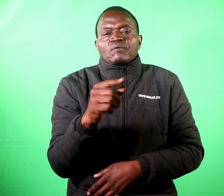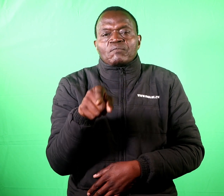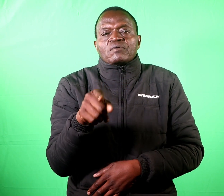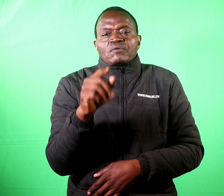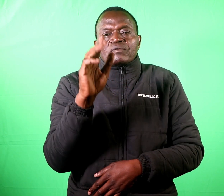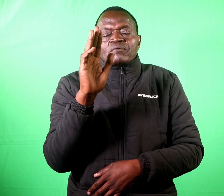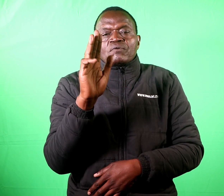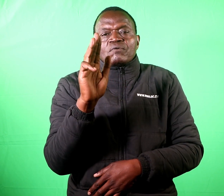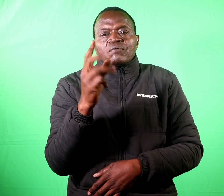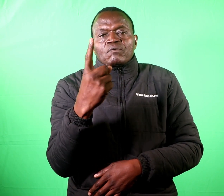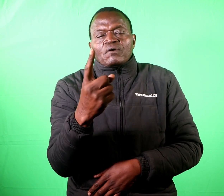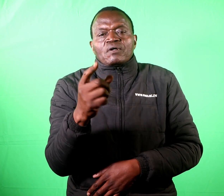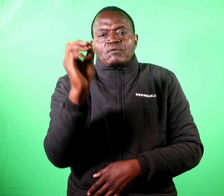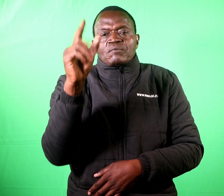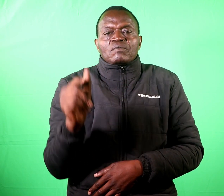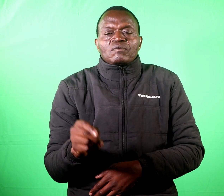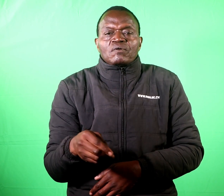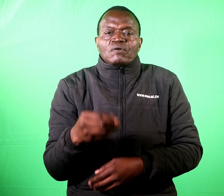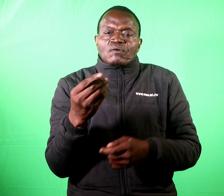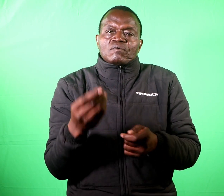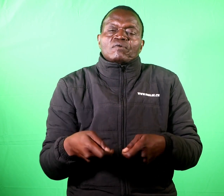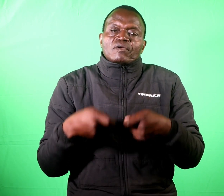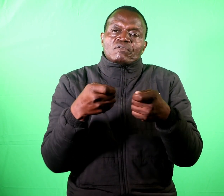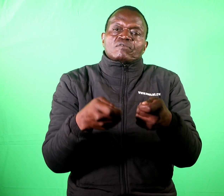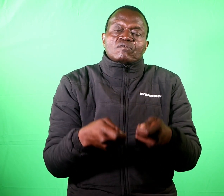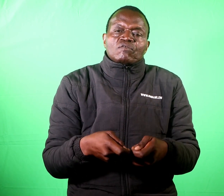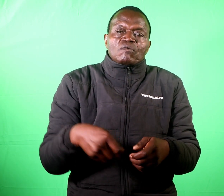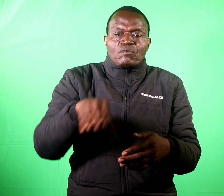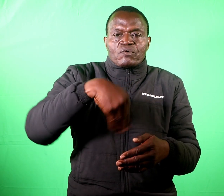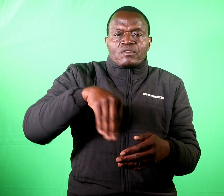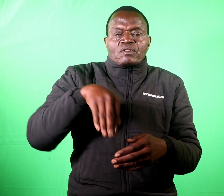31.1%, remittances or gifts from within Zimbabwe